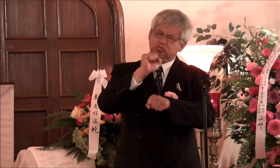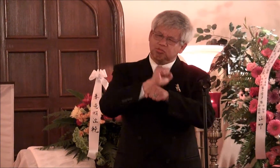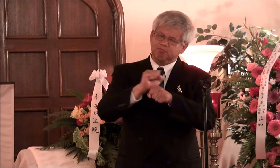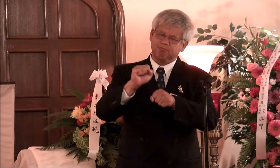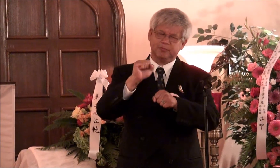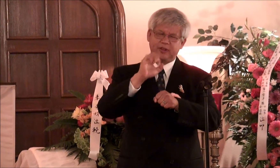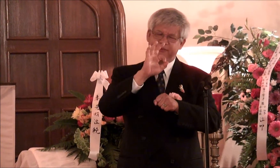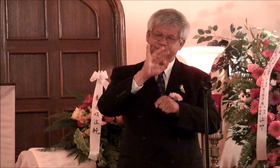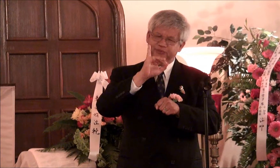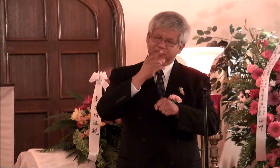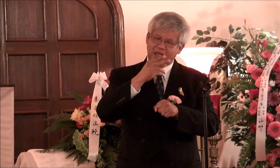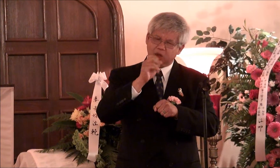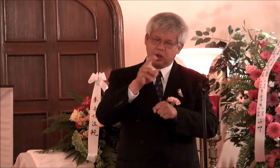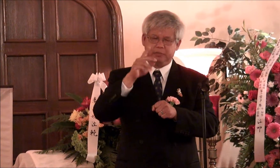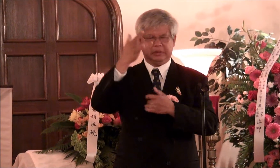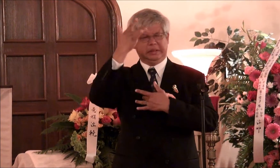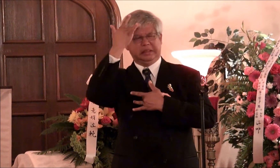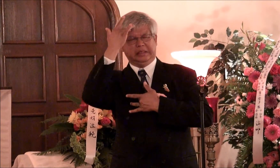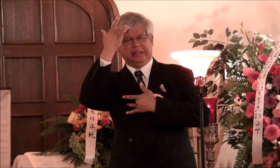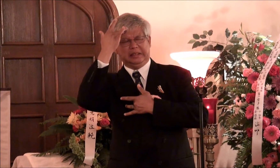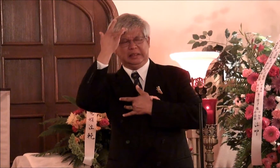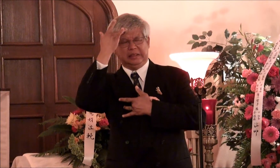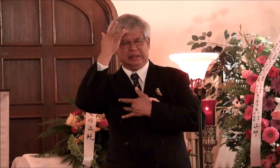And my dad, he would work